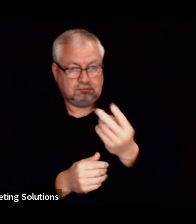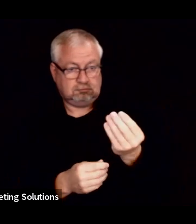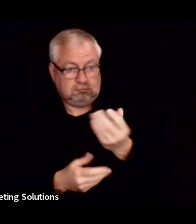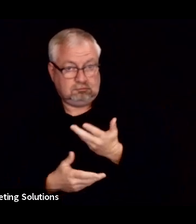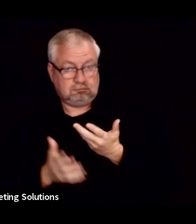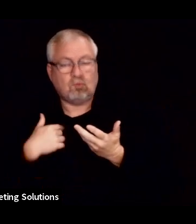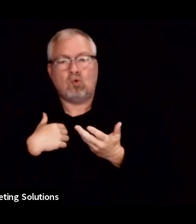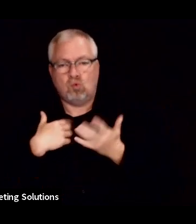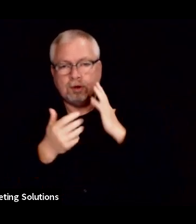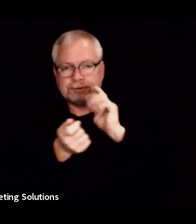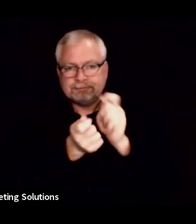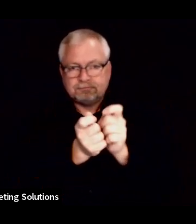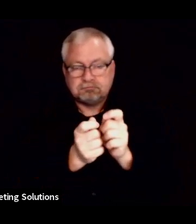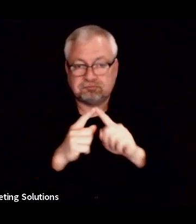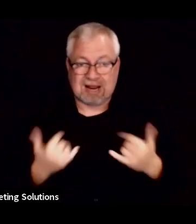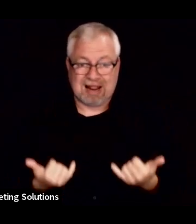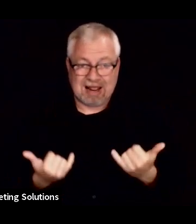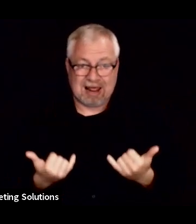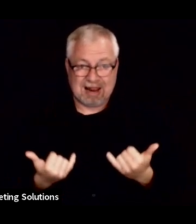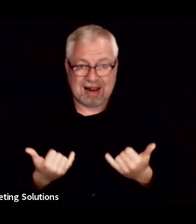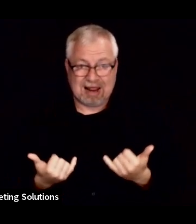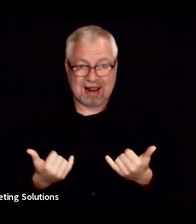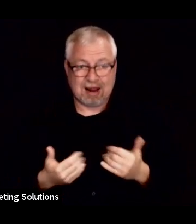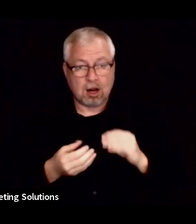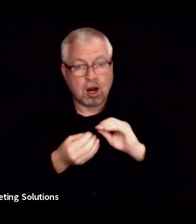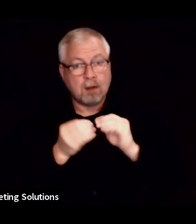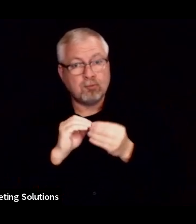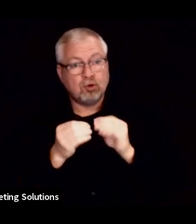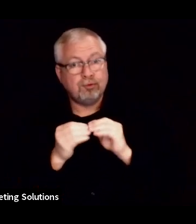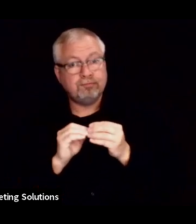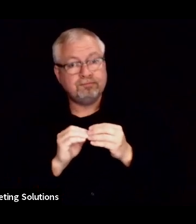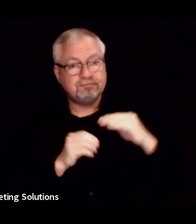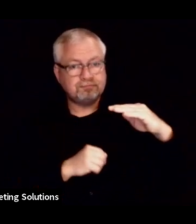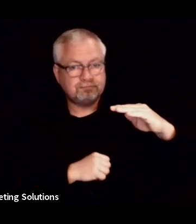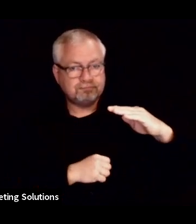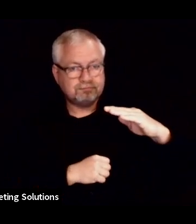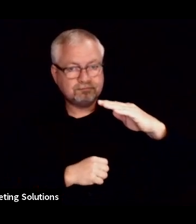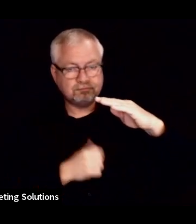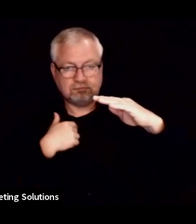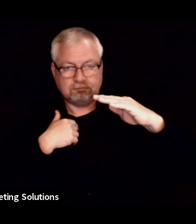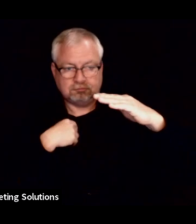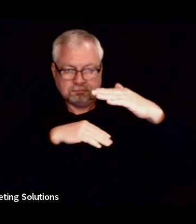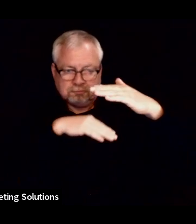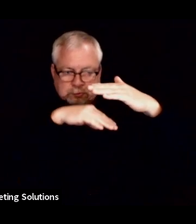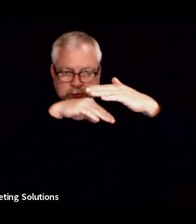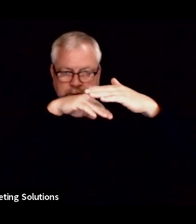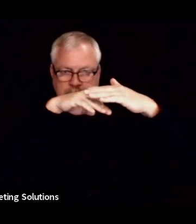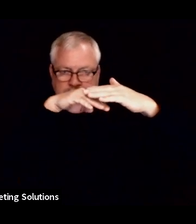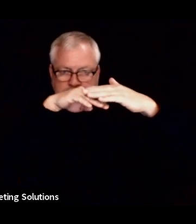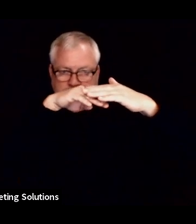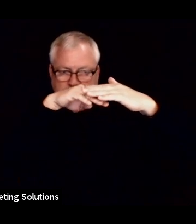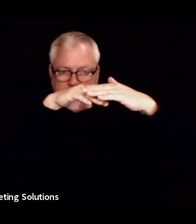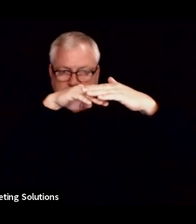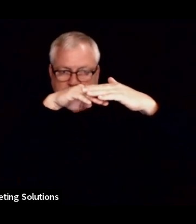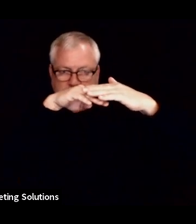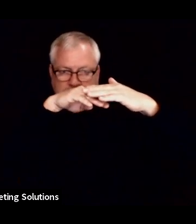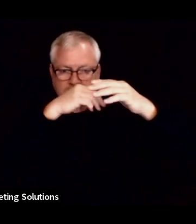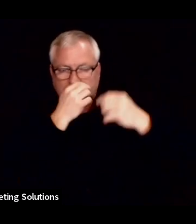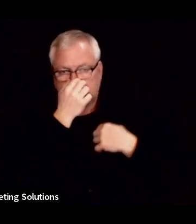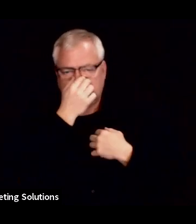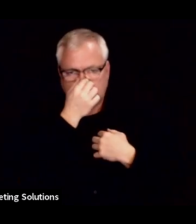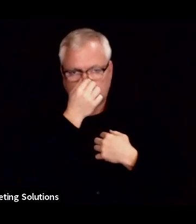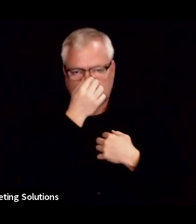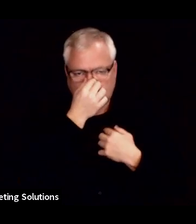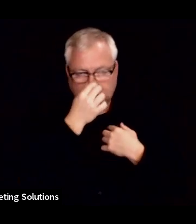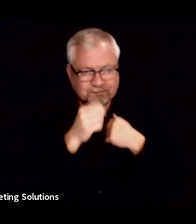surge numbers remain as they were originally stated to be. I'm not aware that any of